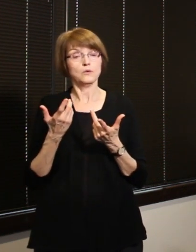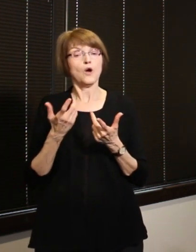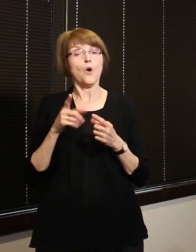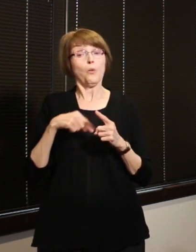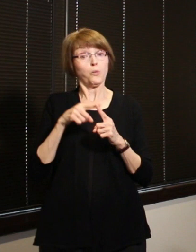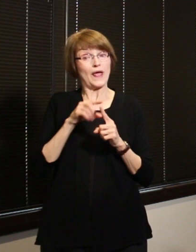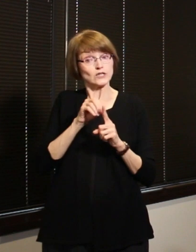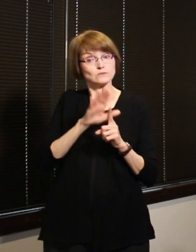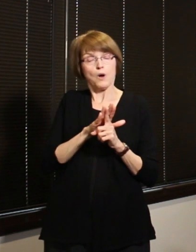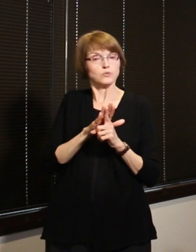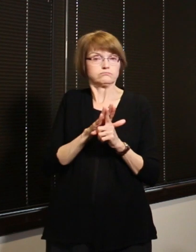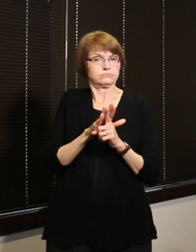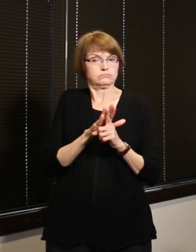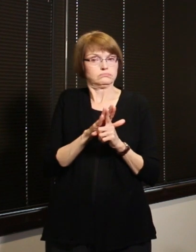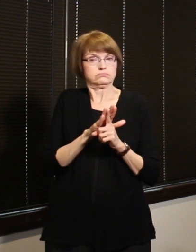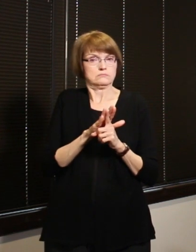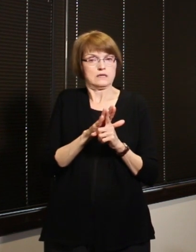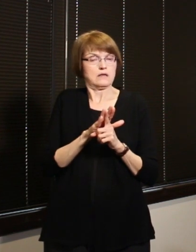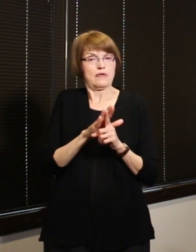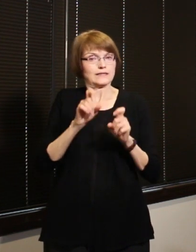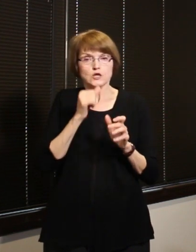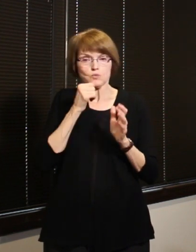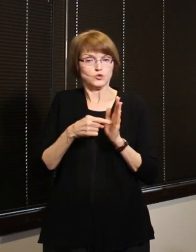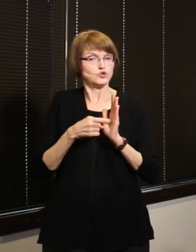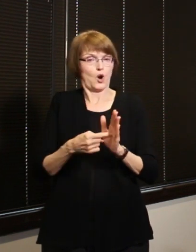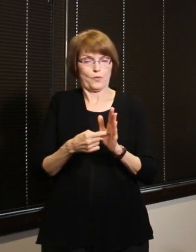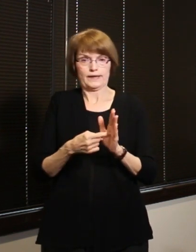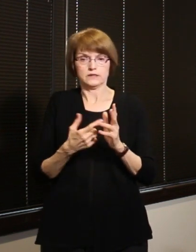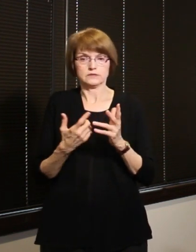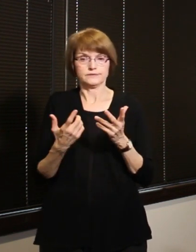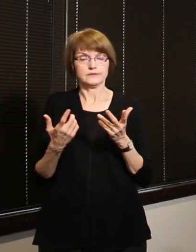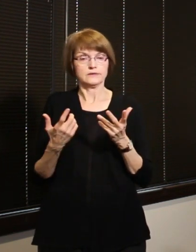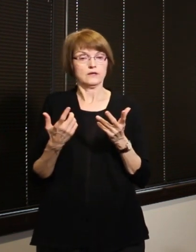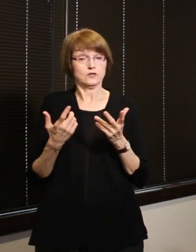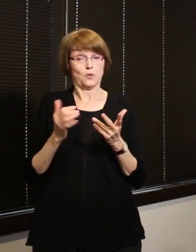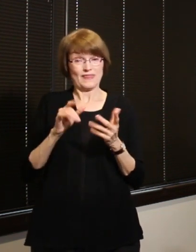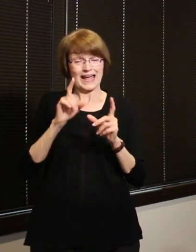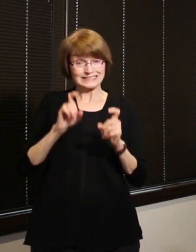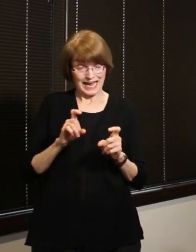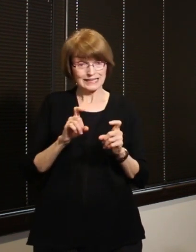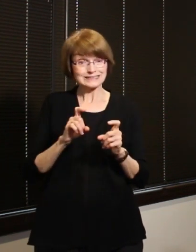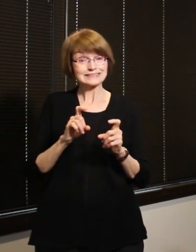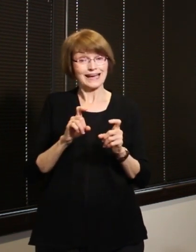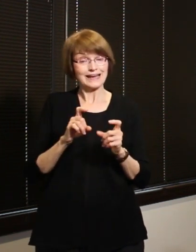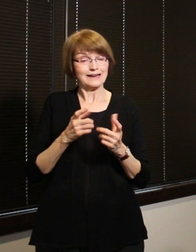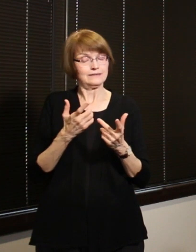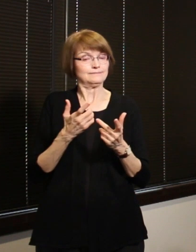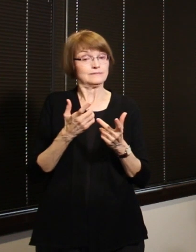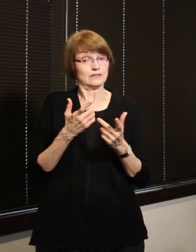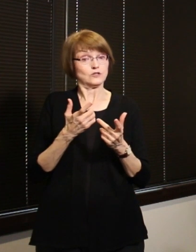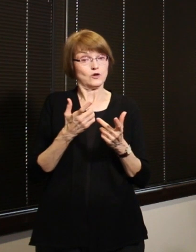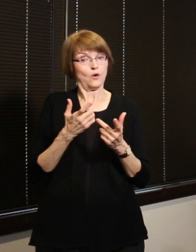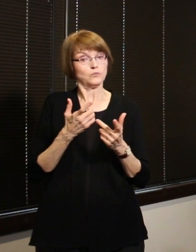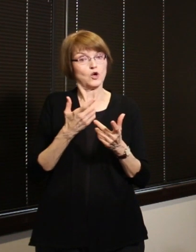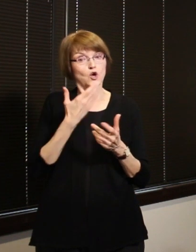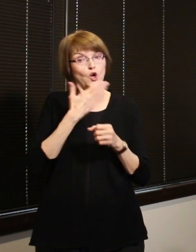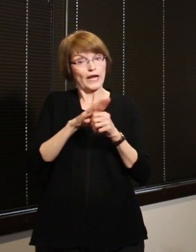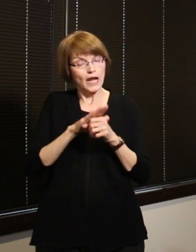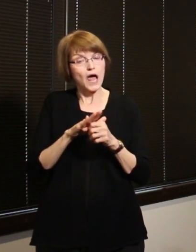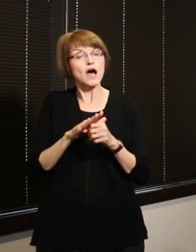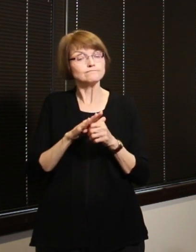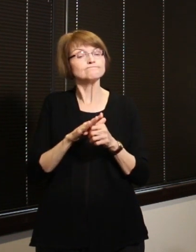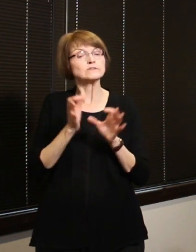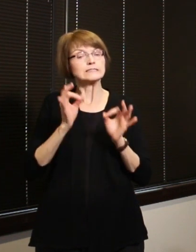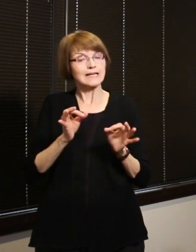so the value of it being used as a come back to work test is fairly limited. The other reason